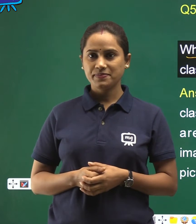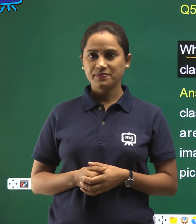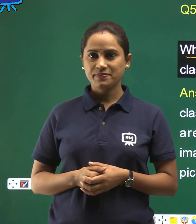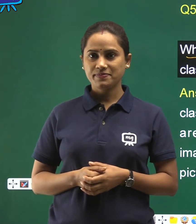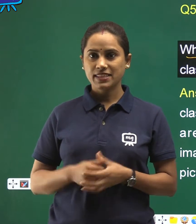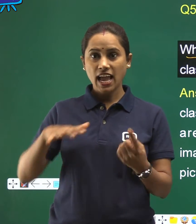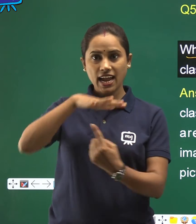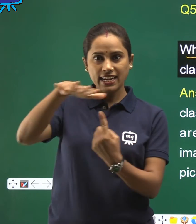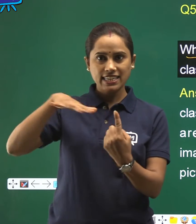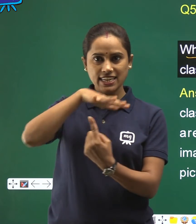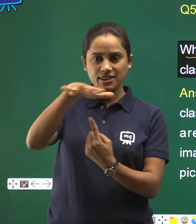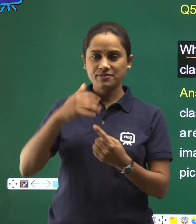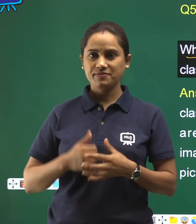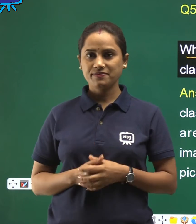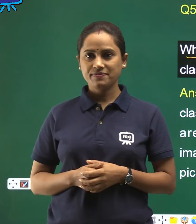condition